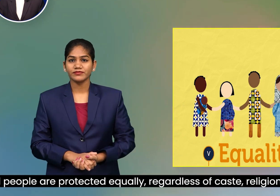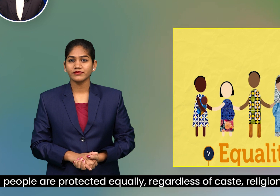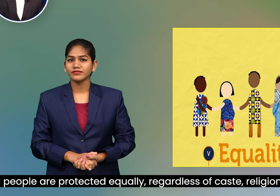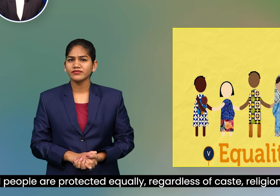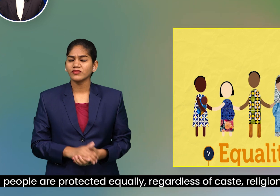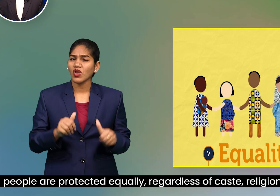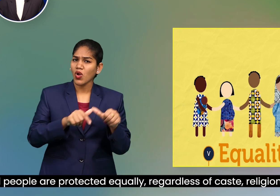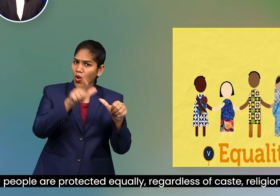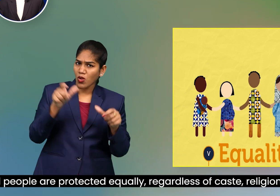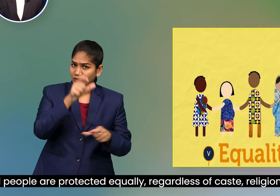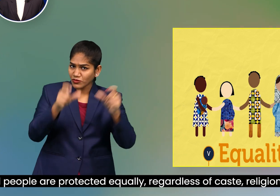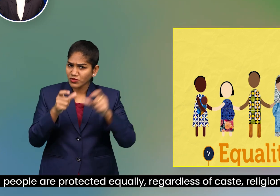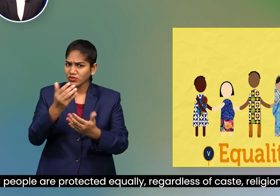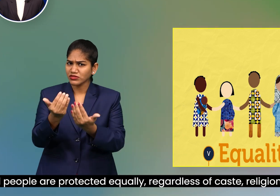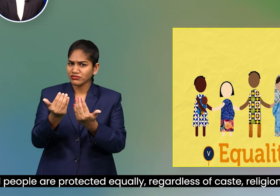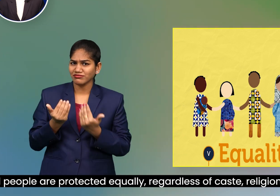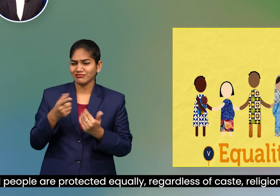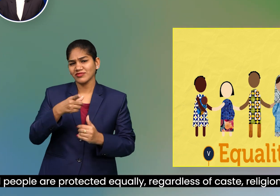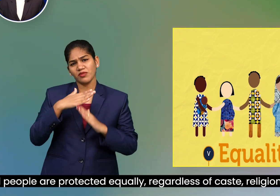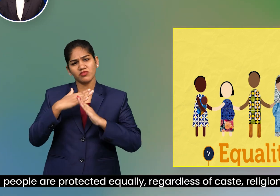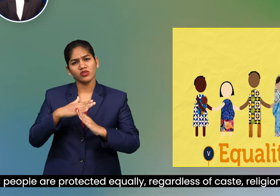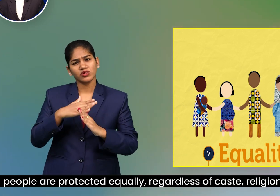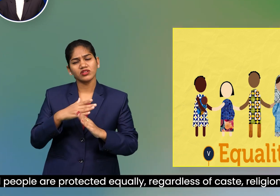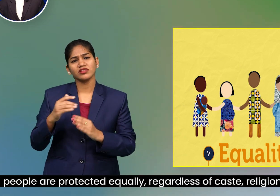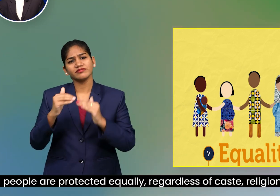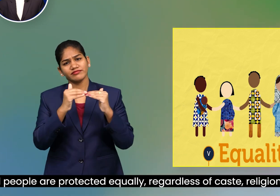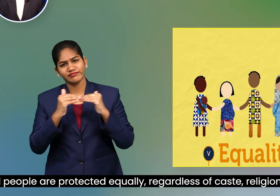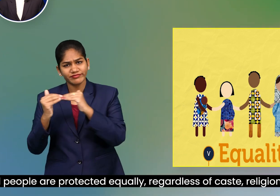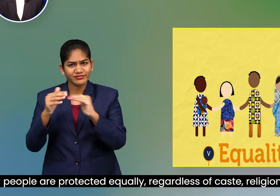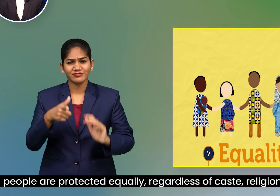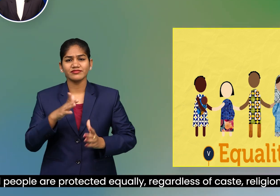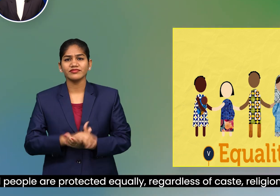All people are protected equally, regardless of caste,